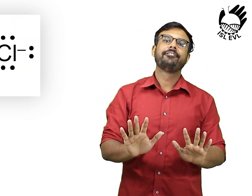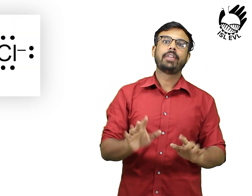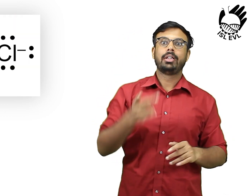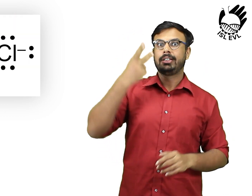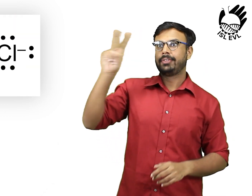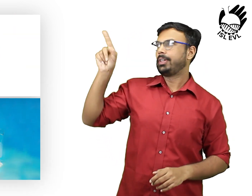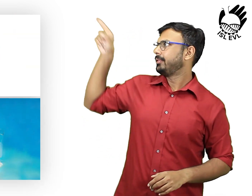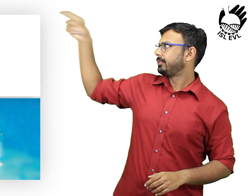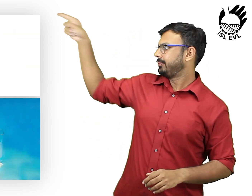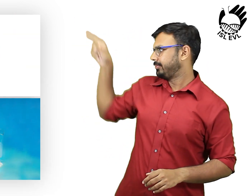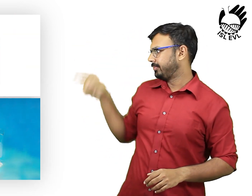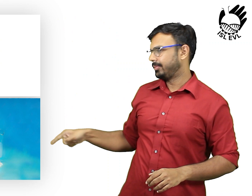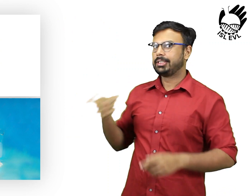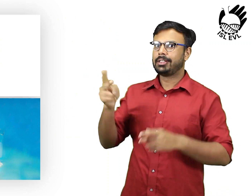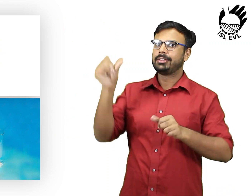If the reaction goes cloudy,